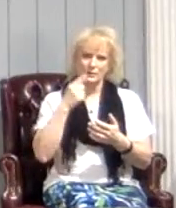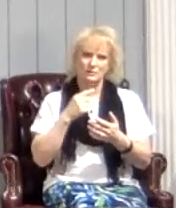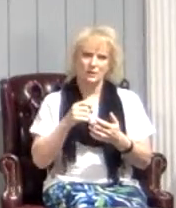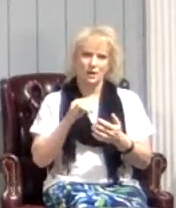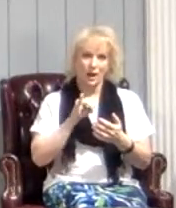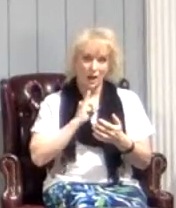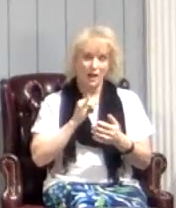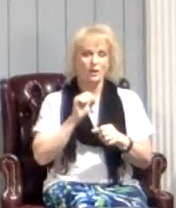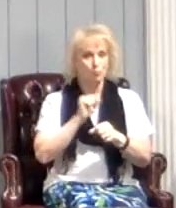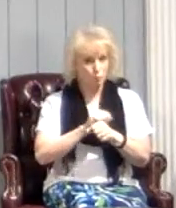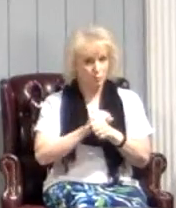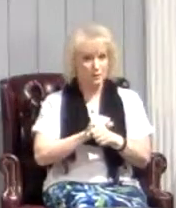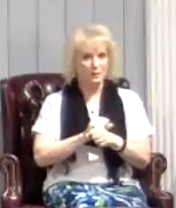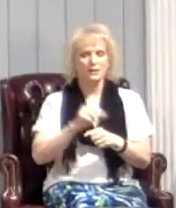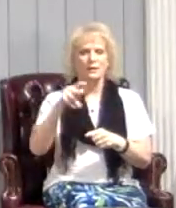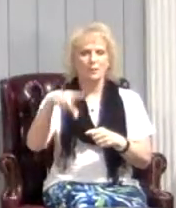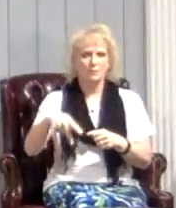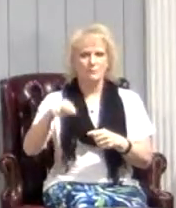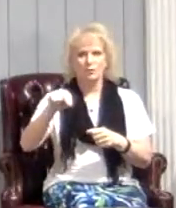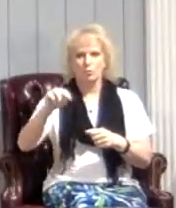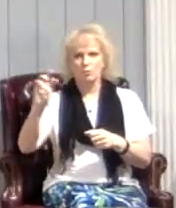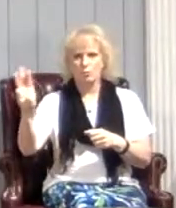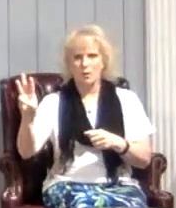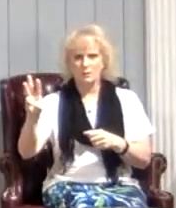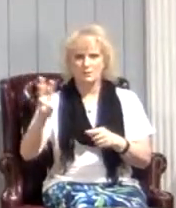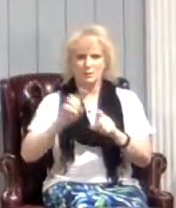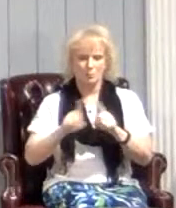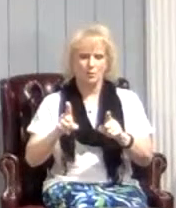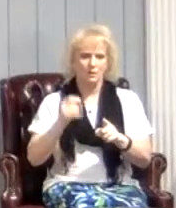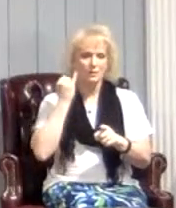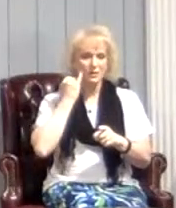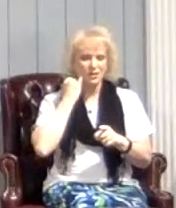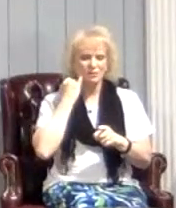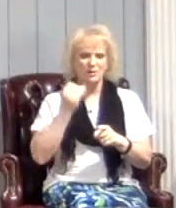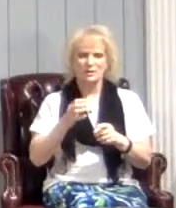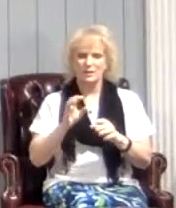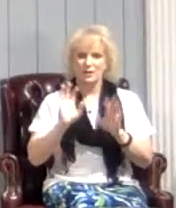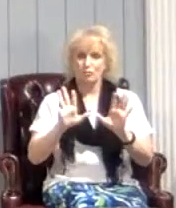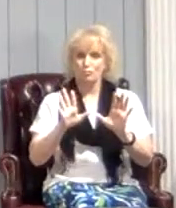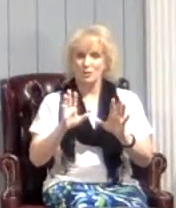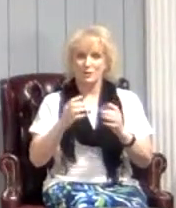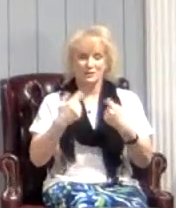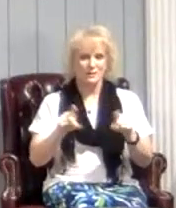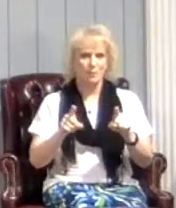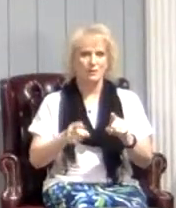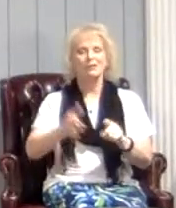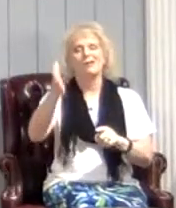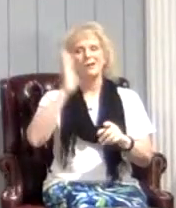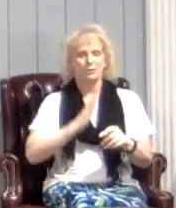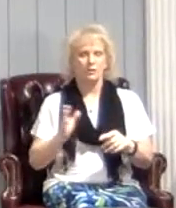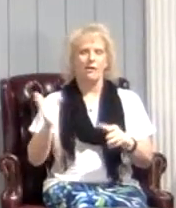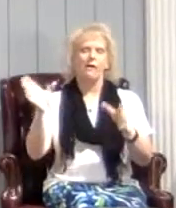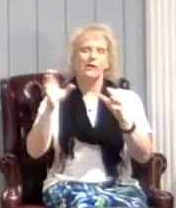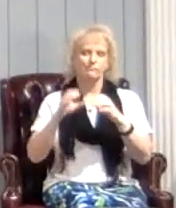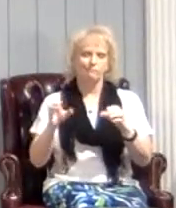I am working in the Pacific Northwest, but if anything great is happening, God did that.